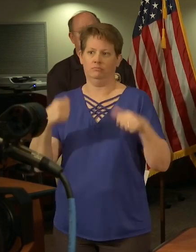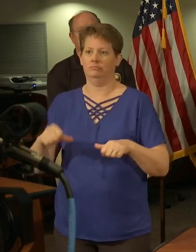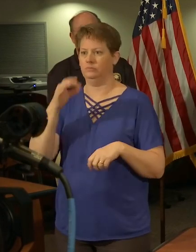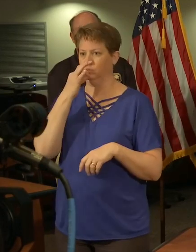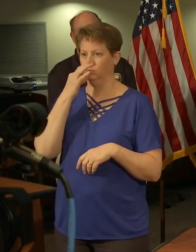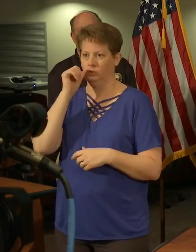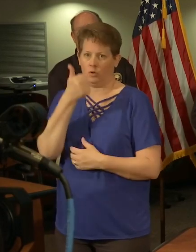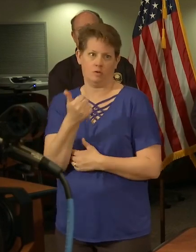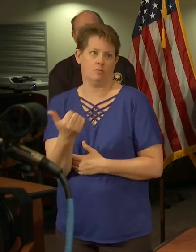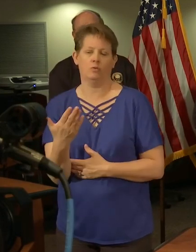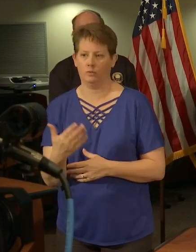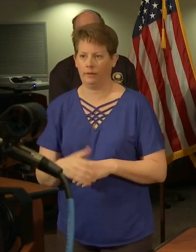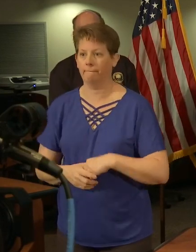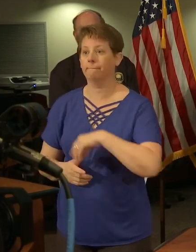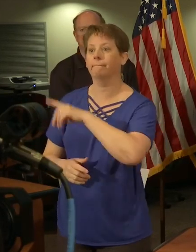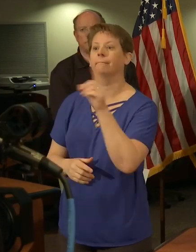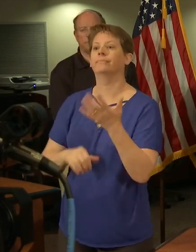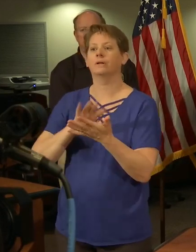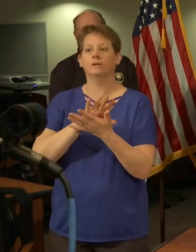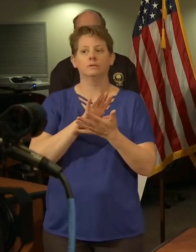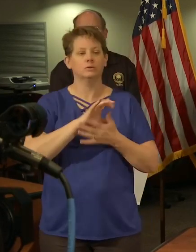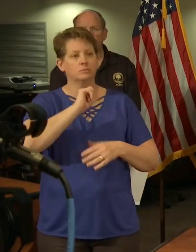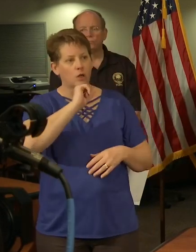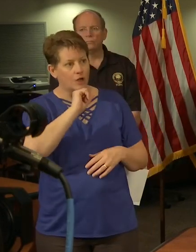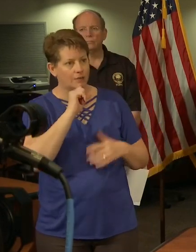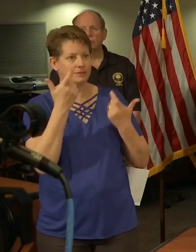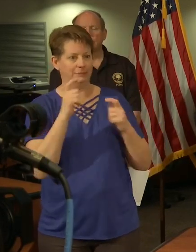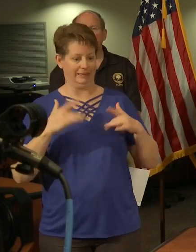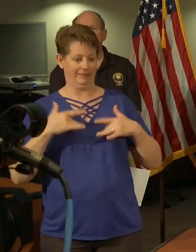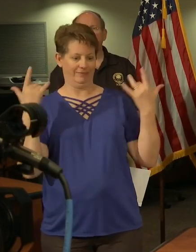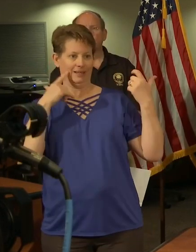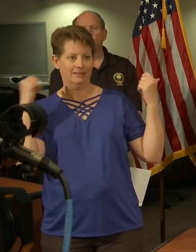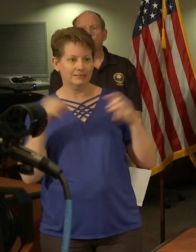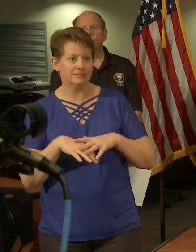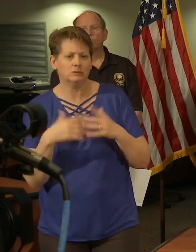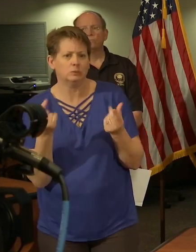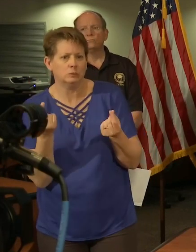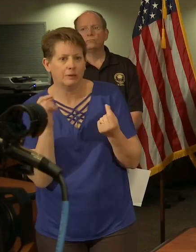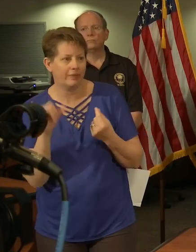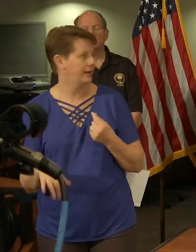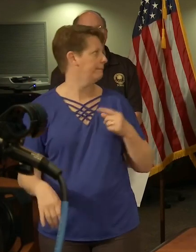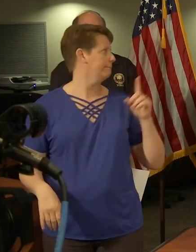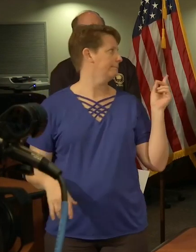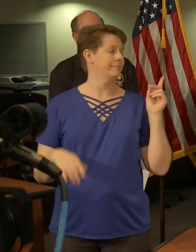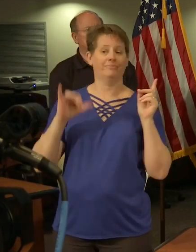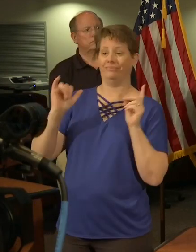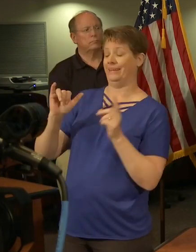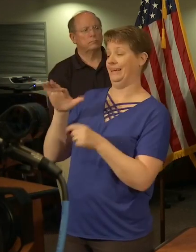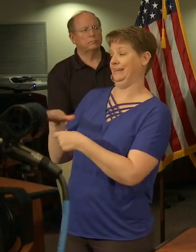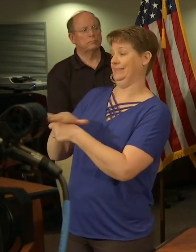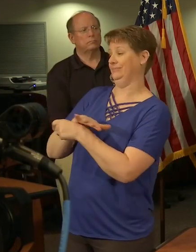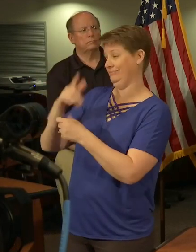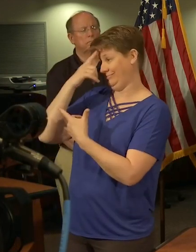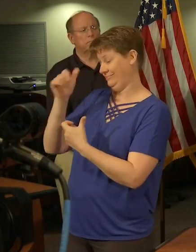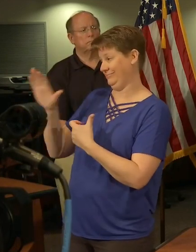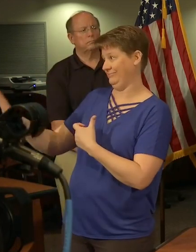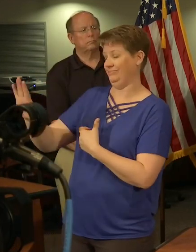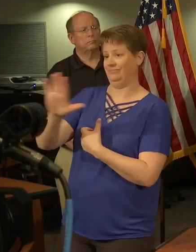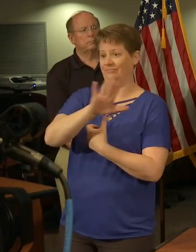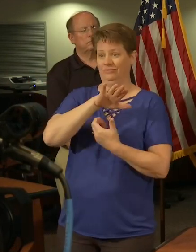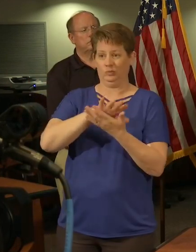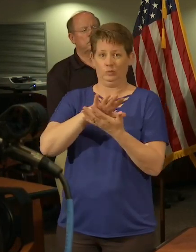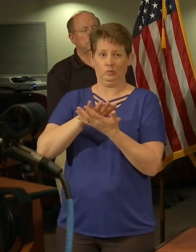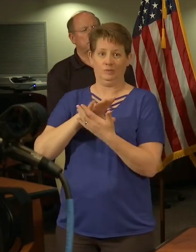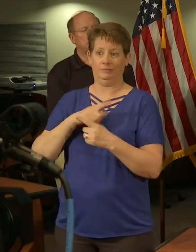for other school districts. Like school proms, big events for students, how are you all handling that? Well, that's left up to the individual schools,